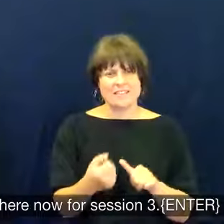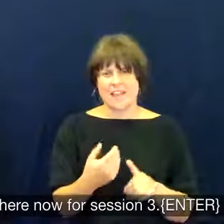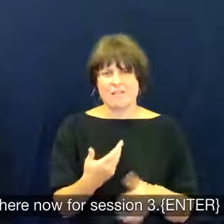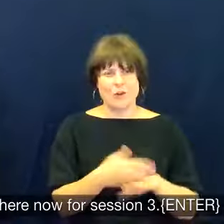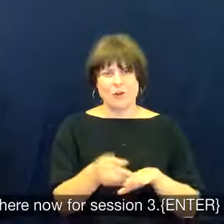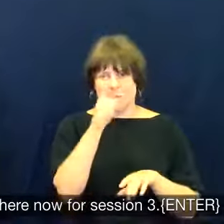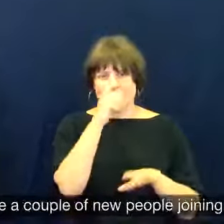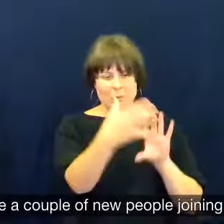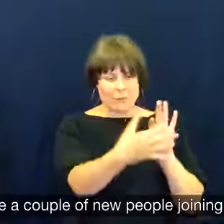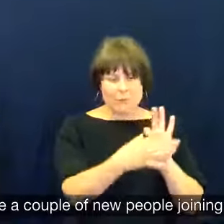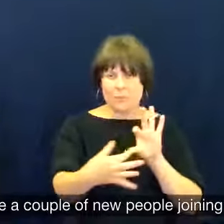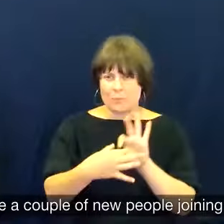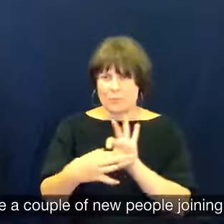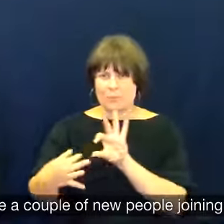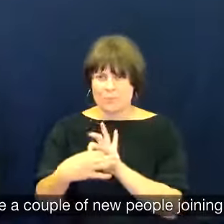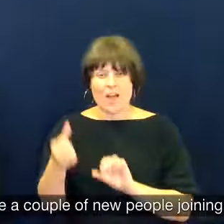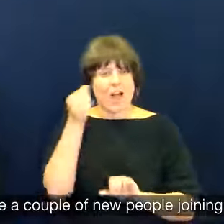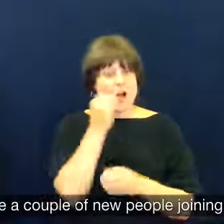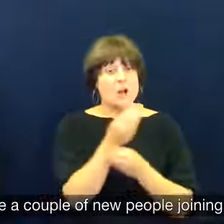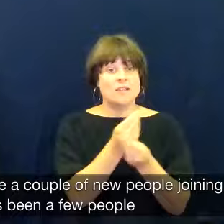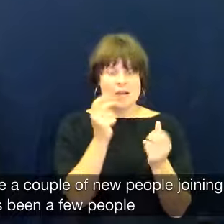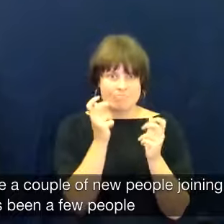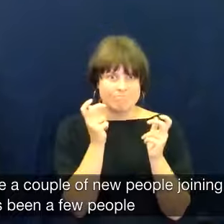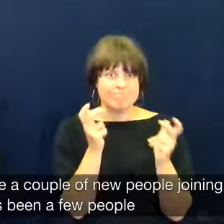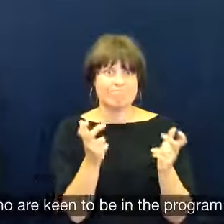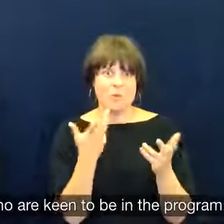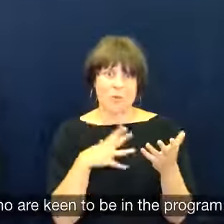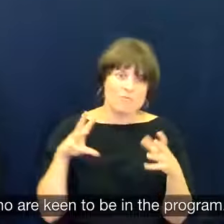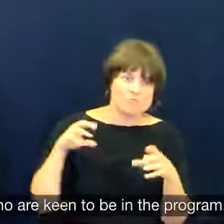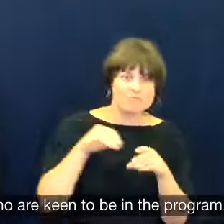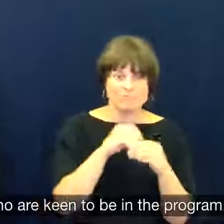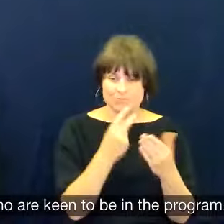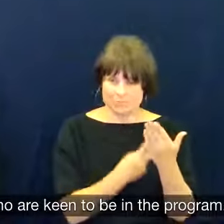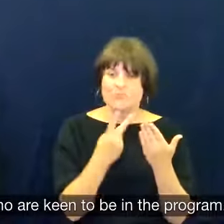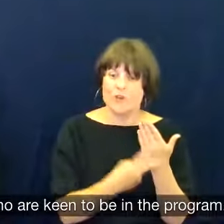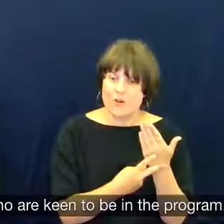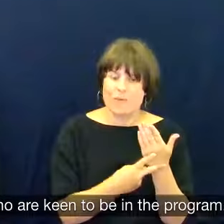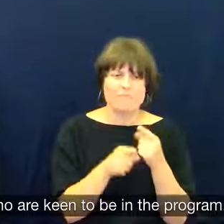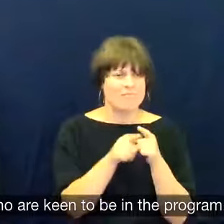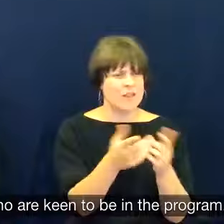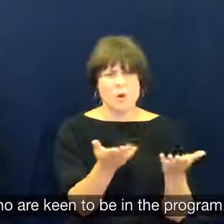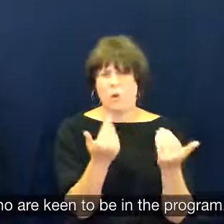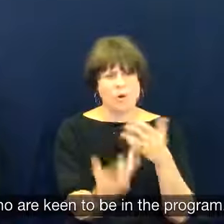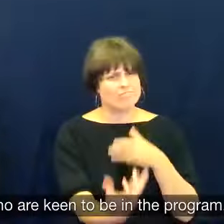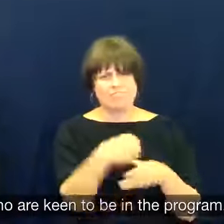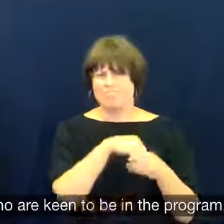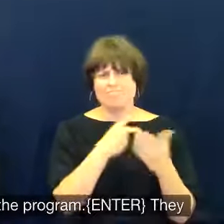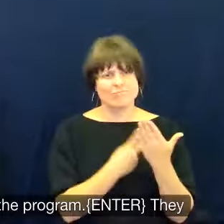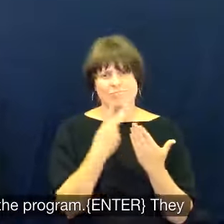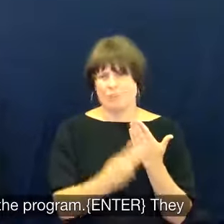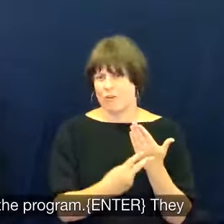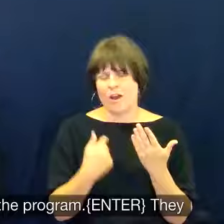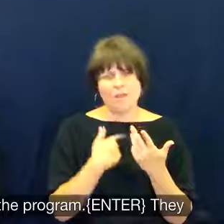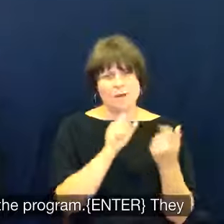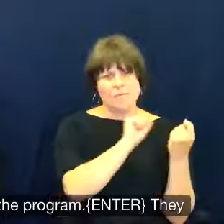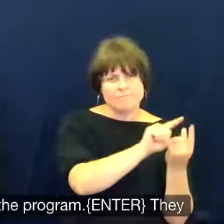been a few people who are very keen to be in the program, and they will be very welcomed in the program. I've been sending